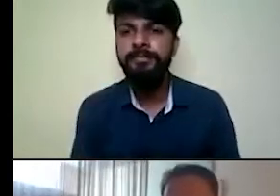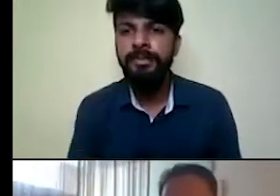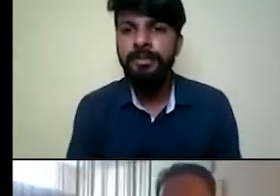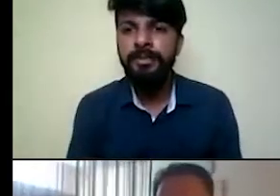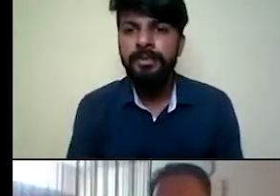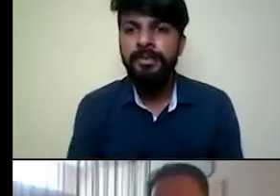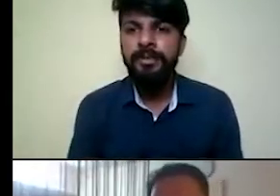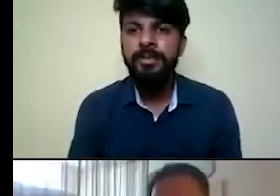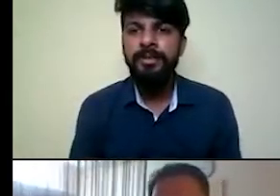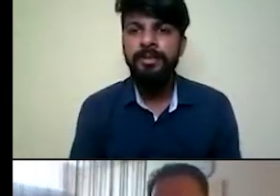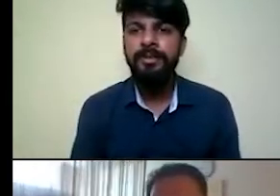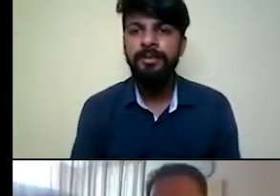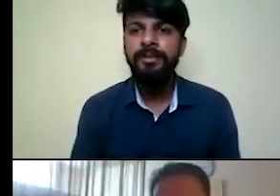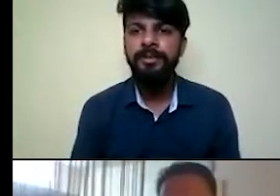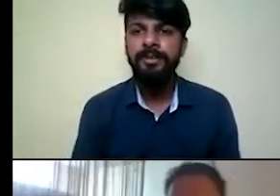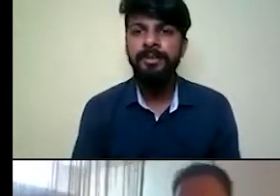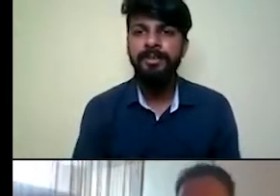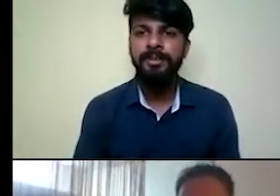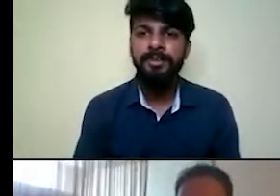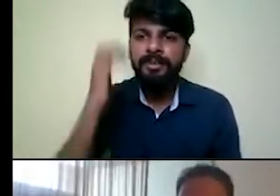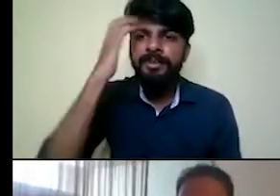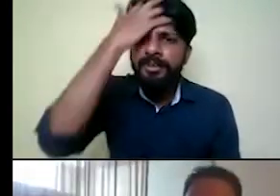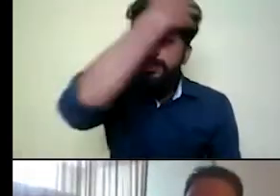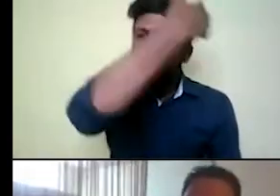Yeah, Dr. Alim would like to add.